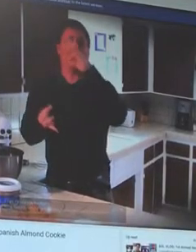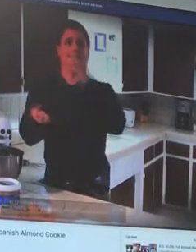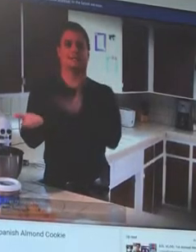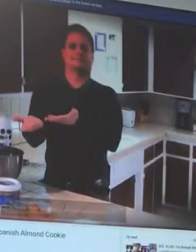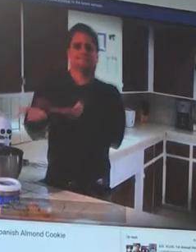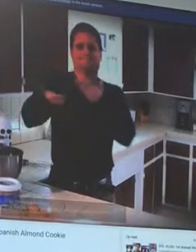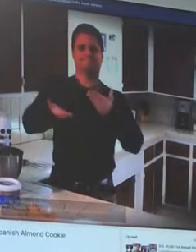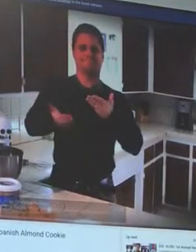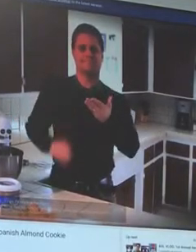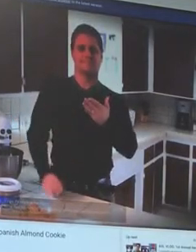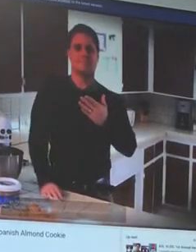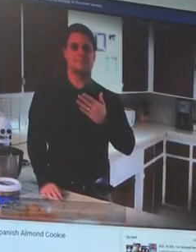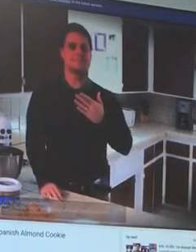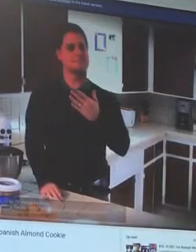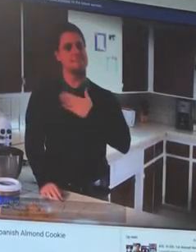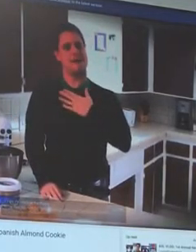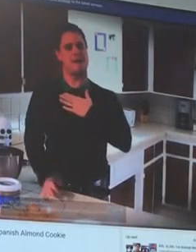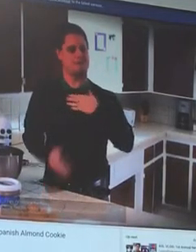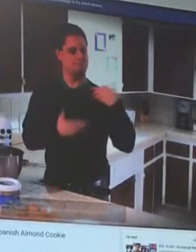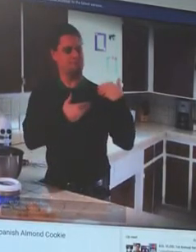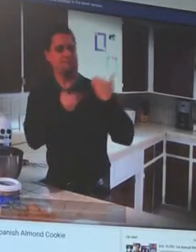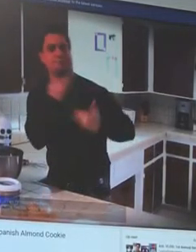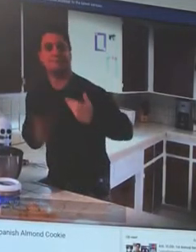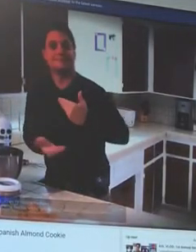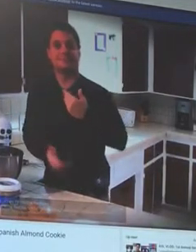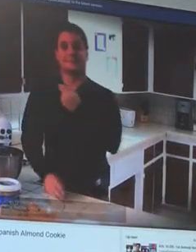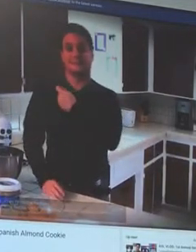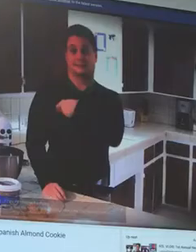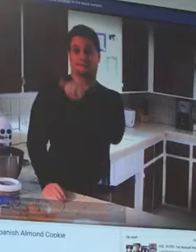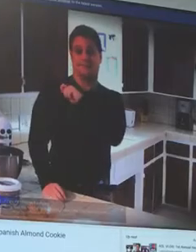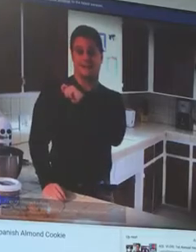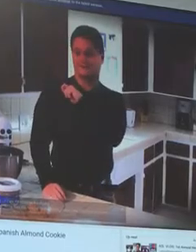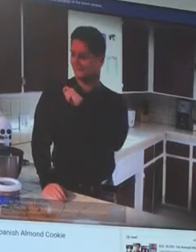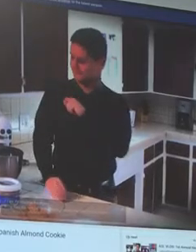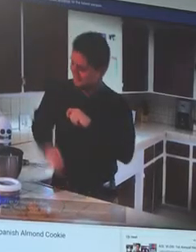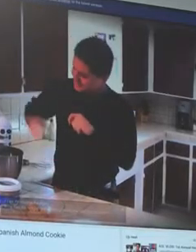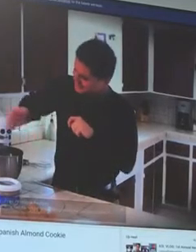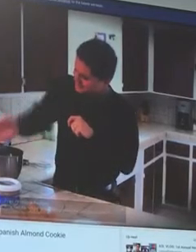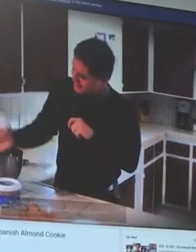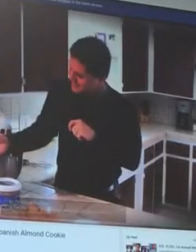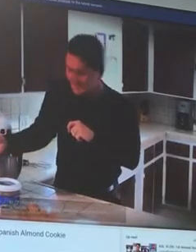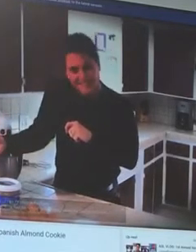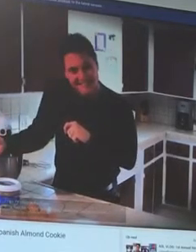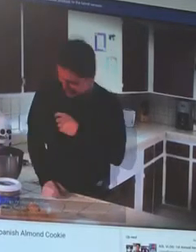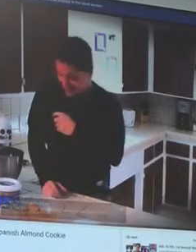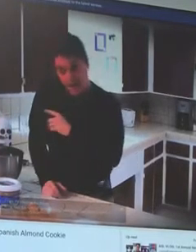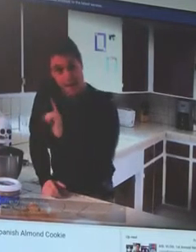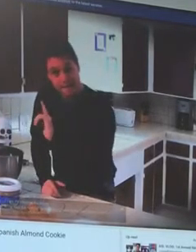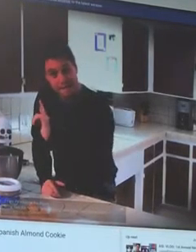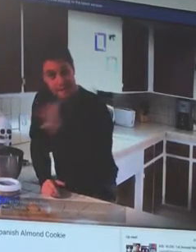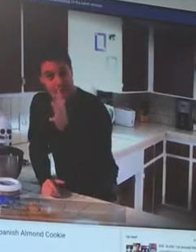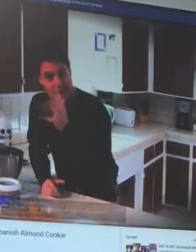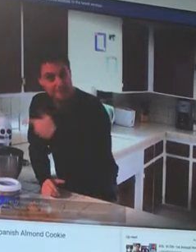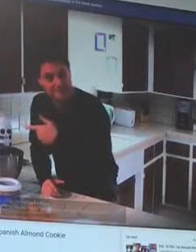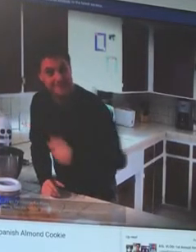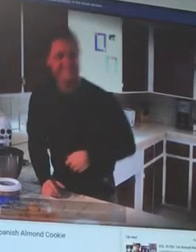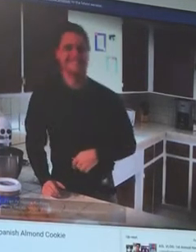almond cookie. And I really feel like the spirit of my grandmother and the spirits of all of my